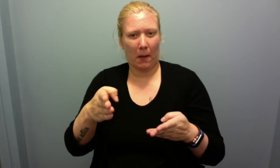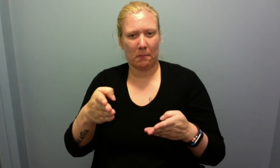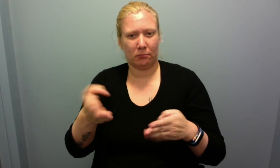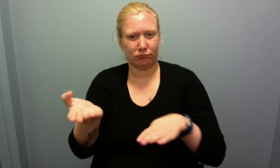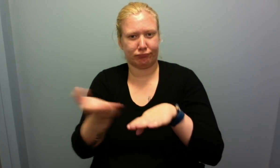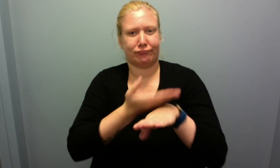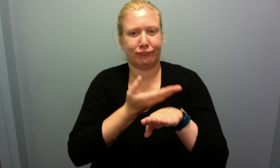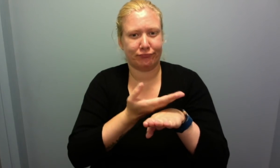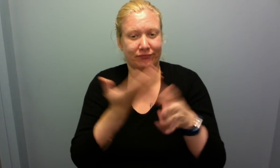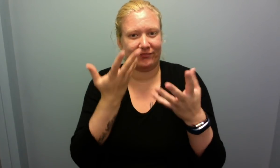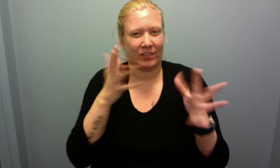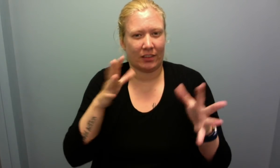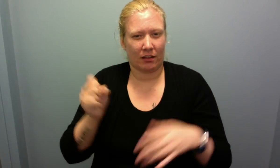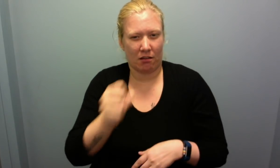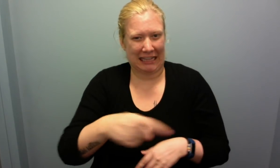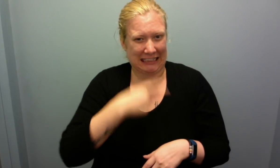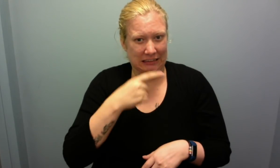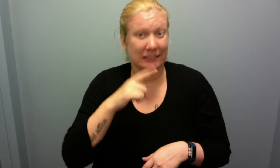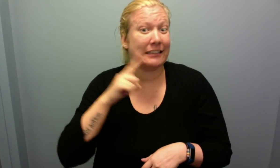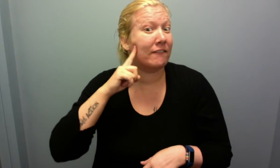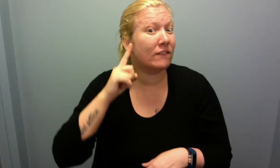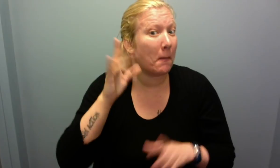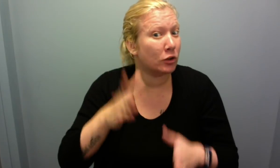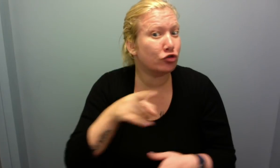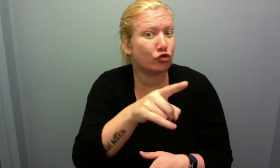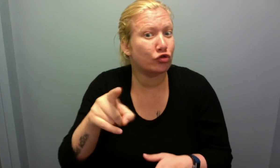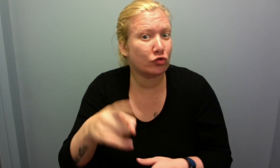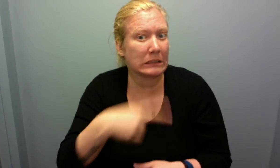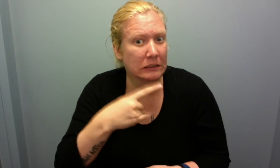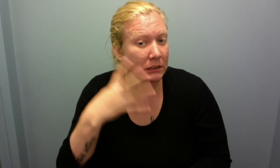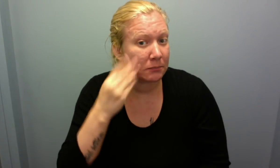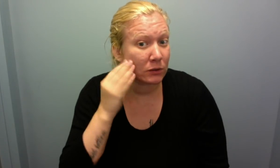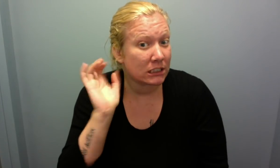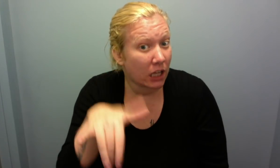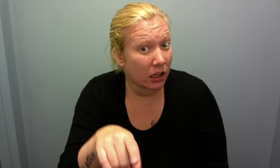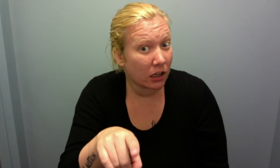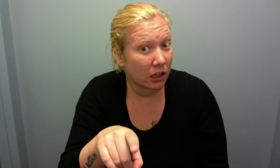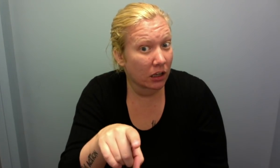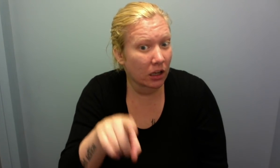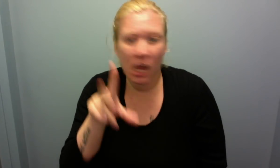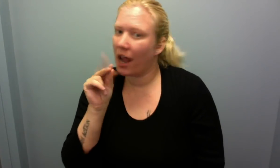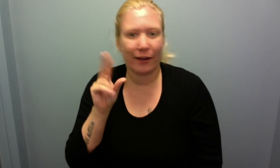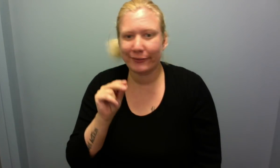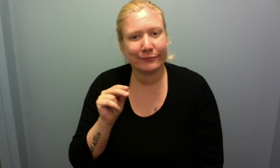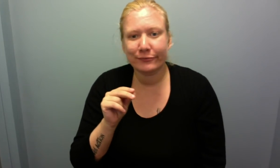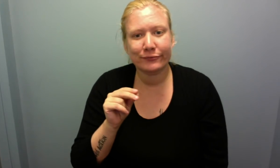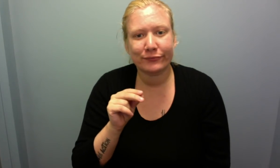were in the schools signing to the children, and then suddenly oralism hit and they couldn't speak to the kids, so they were all fired and